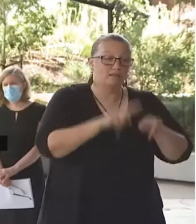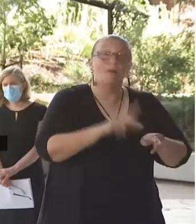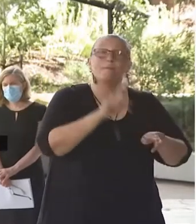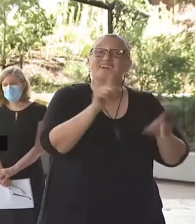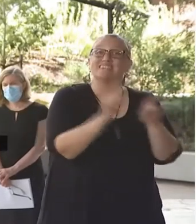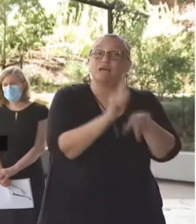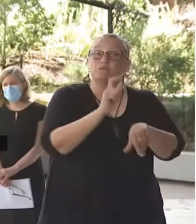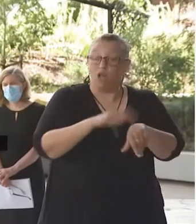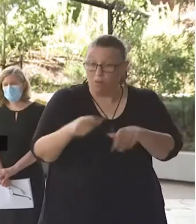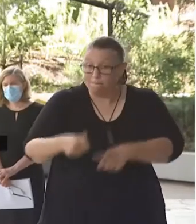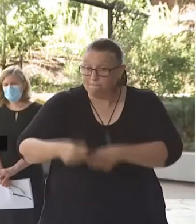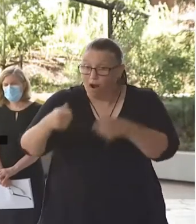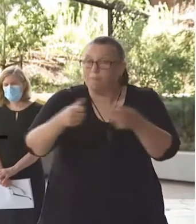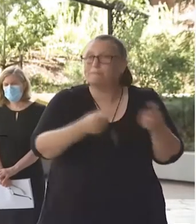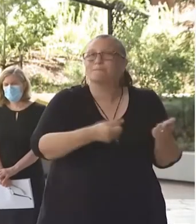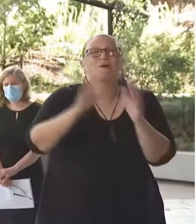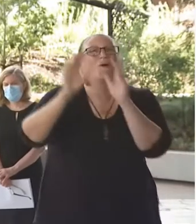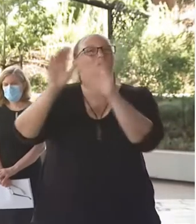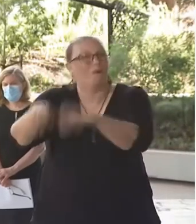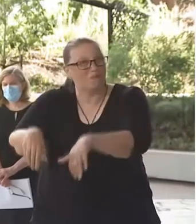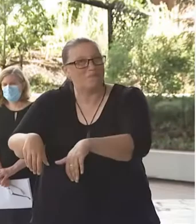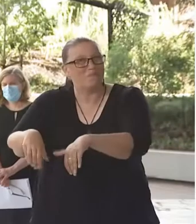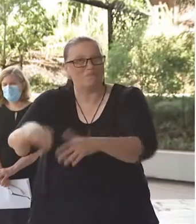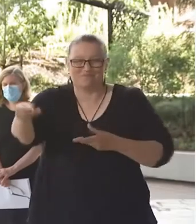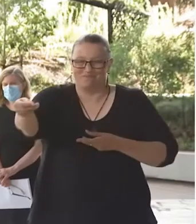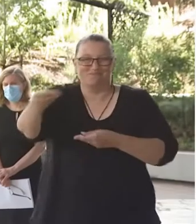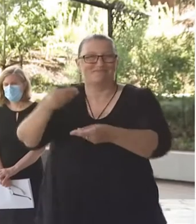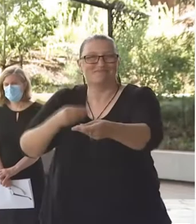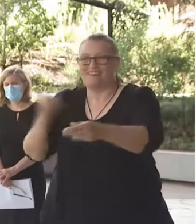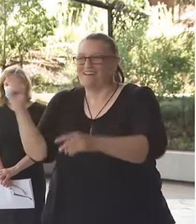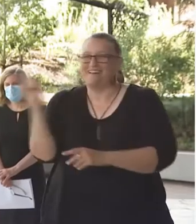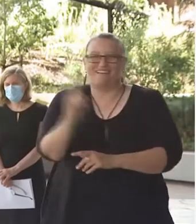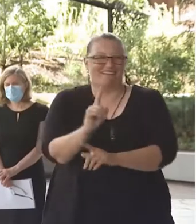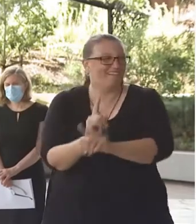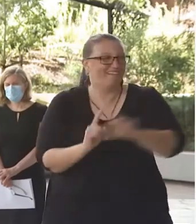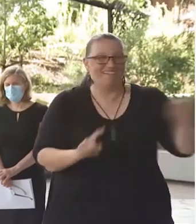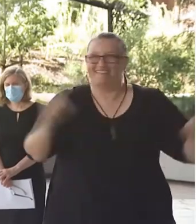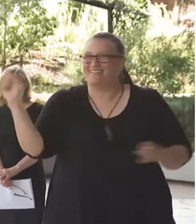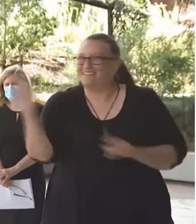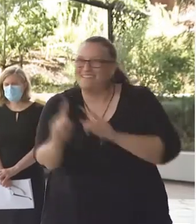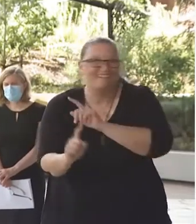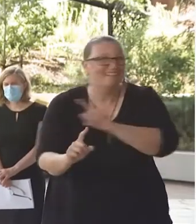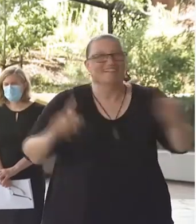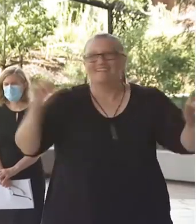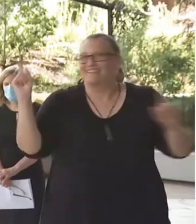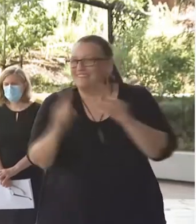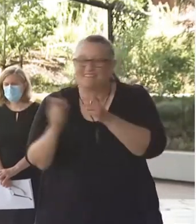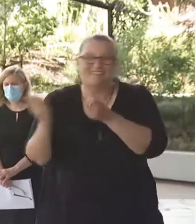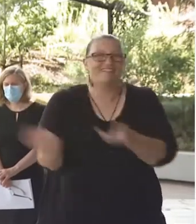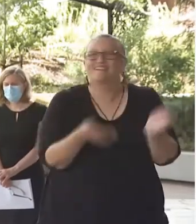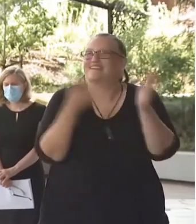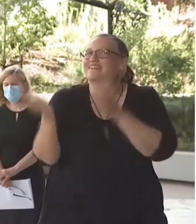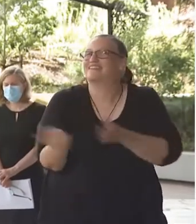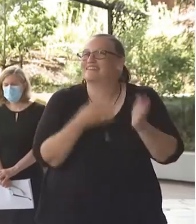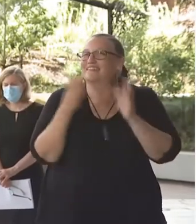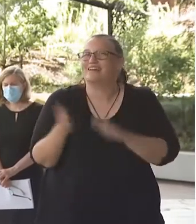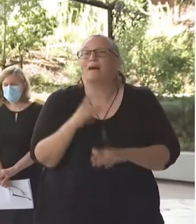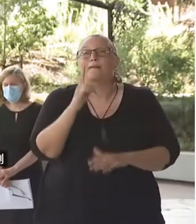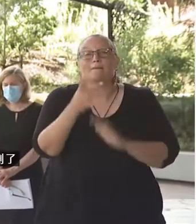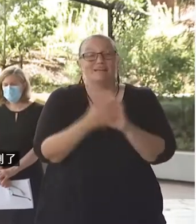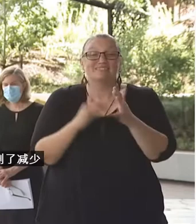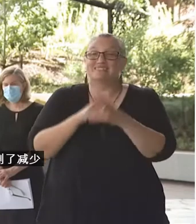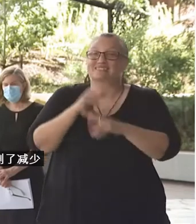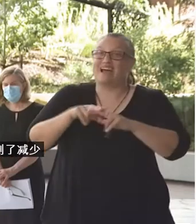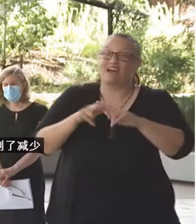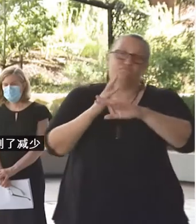amount of work for our staff. And of course the impacts on the patients who are on the receiving end of that. Pleasingly, we